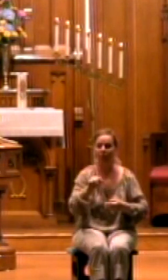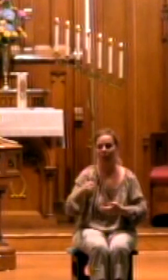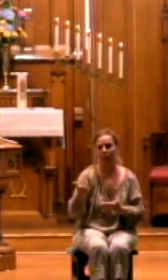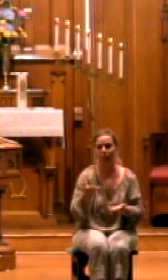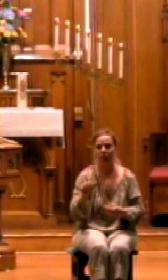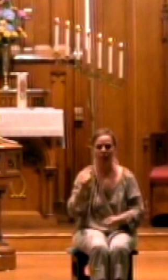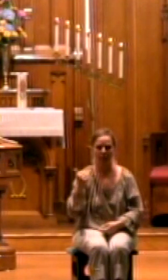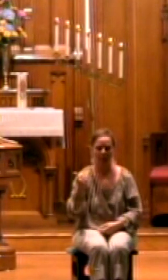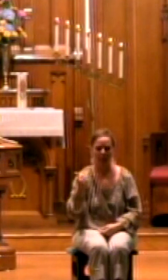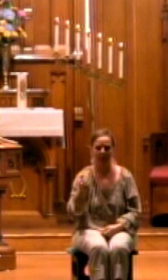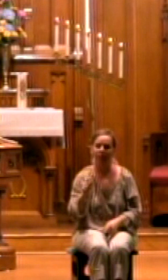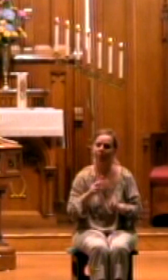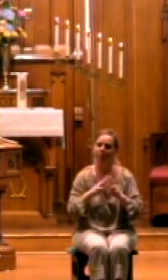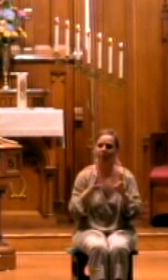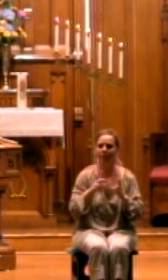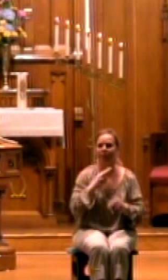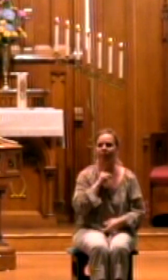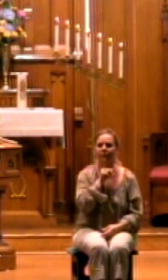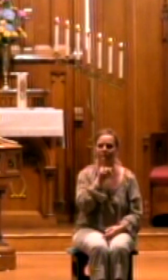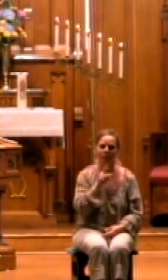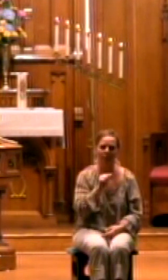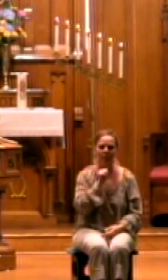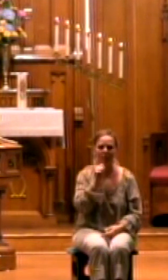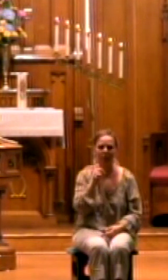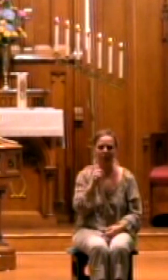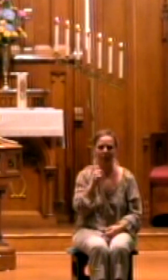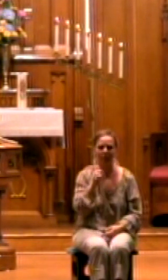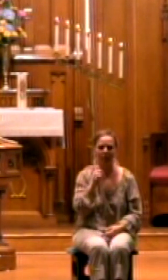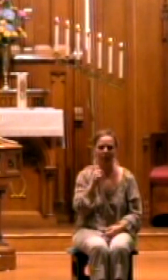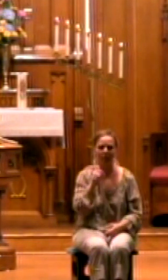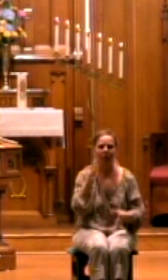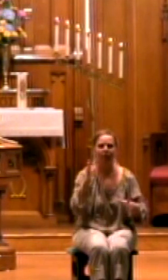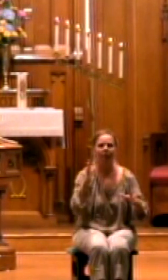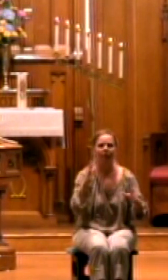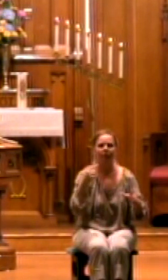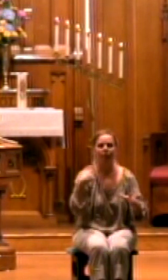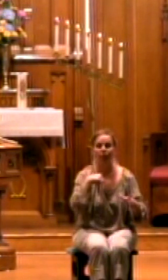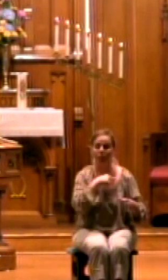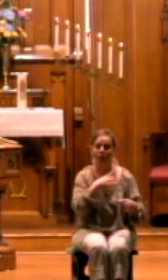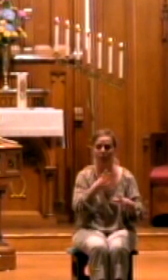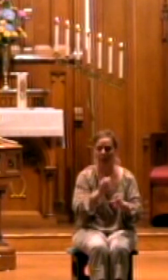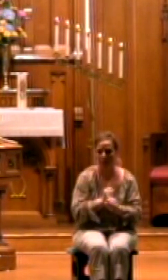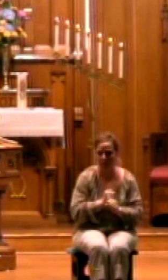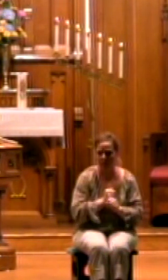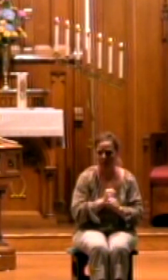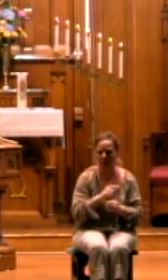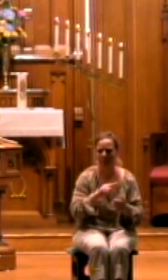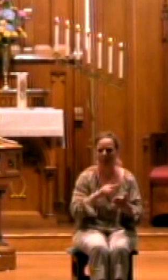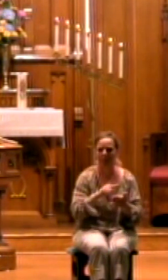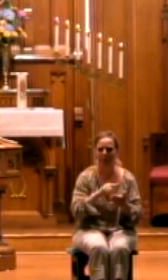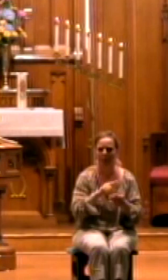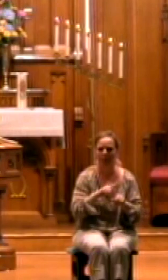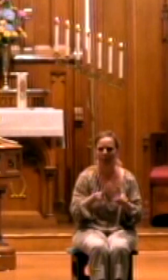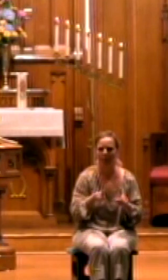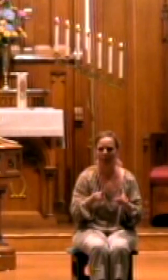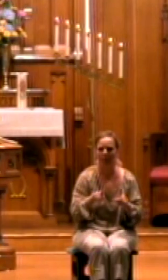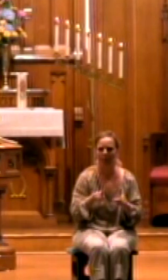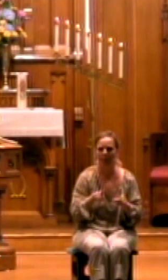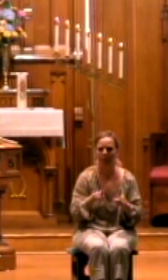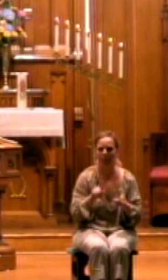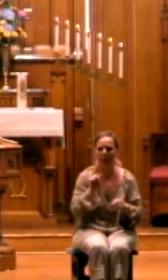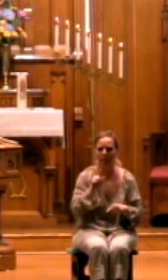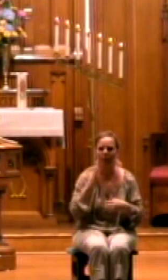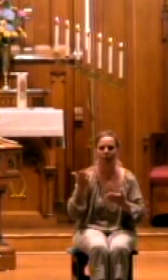It is so very true. Not for what we get, but for what we can give. When Jesus asked that series of questions of